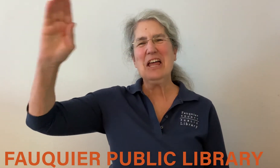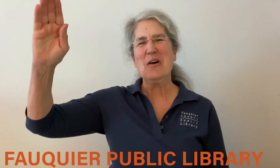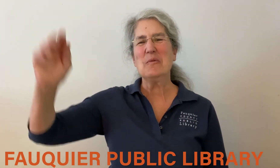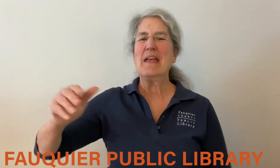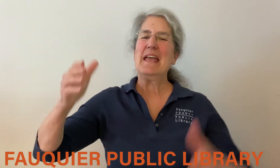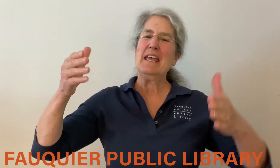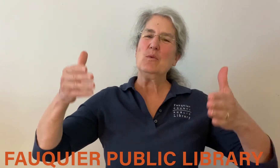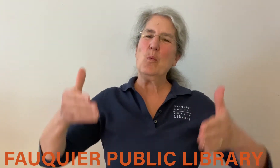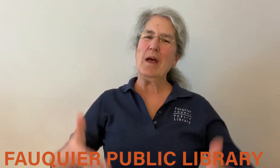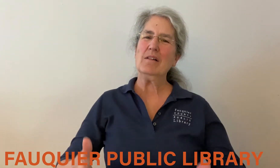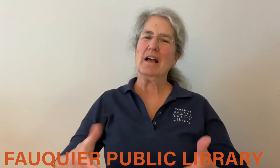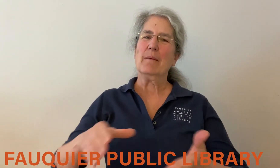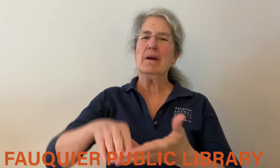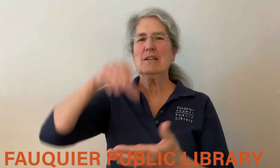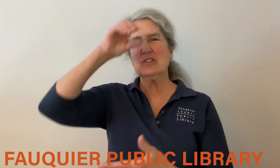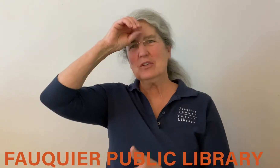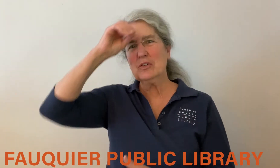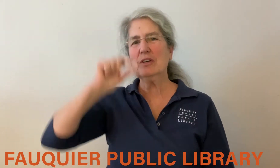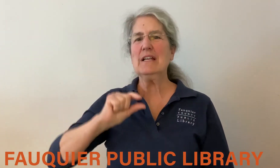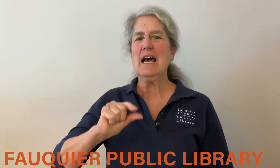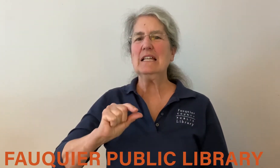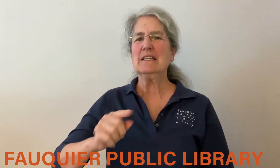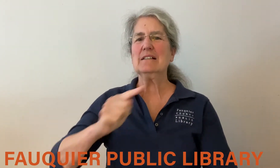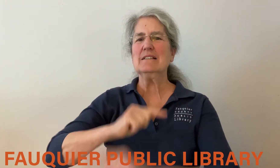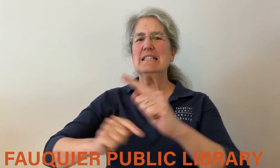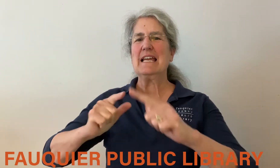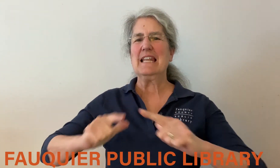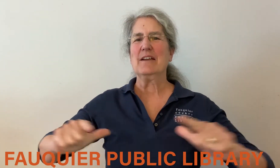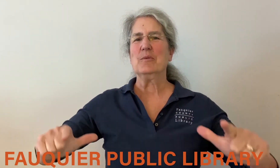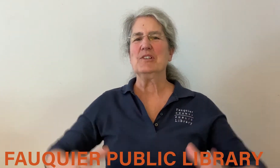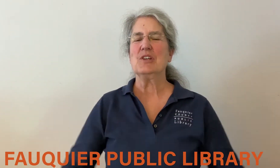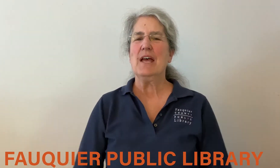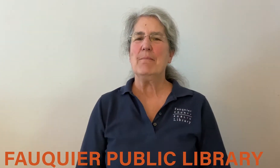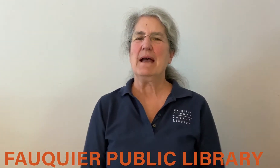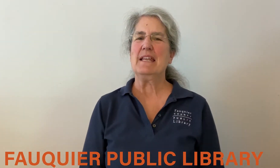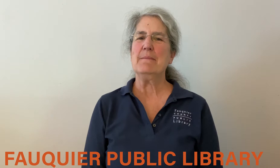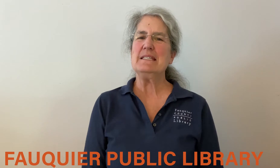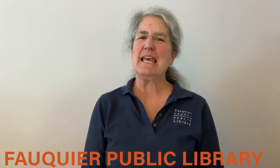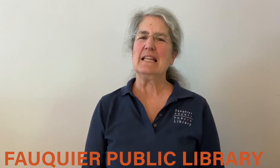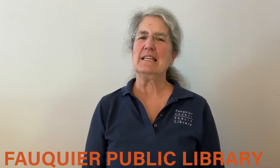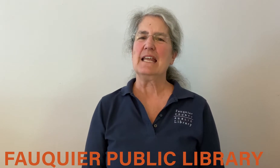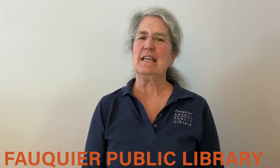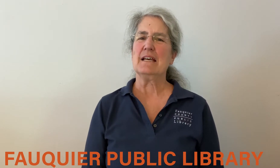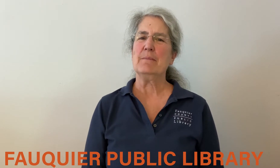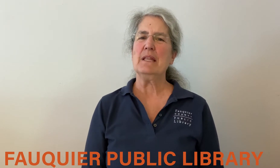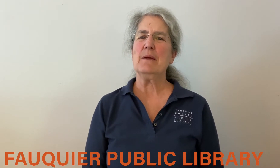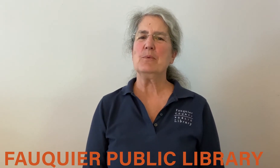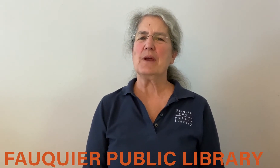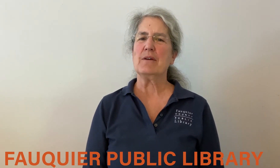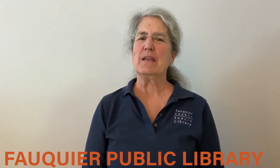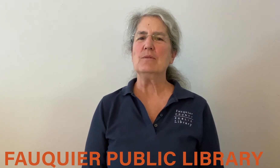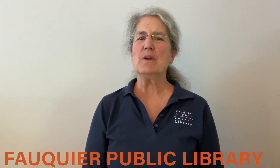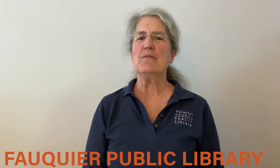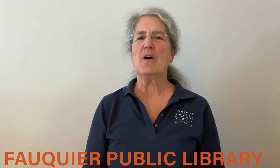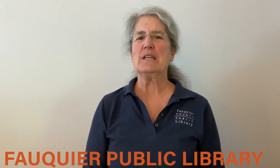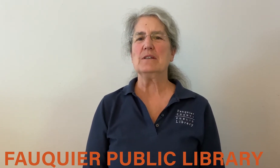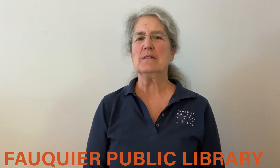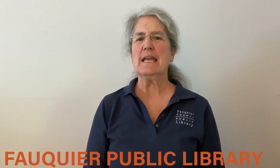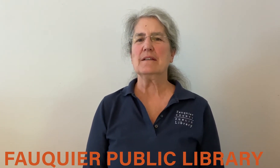Hello and welcome to Learn a Little Sign Language. My name is Ellen and I'm a librarian with Fauquier County